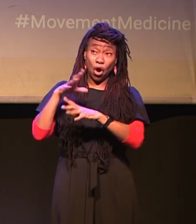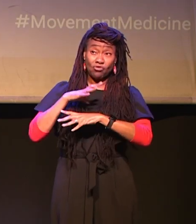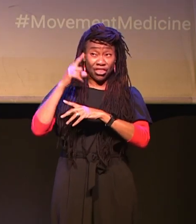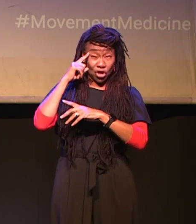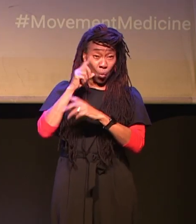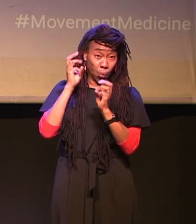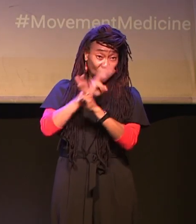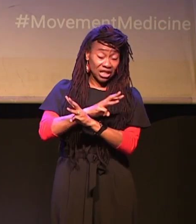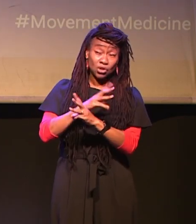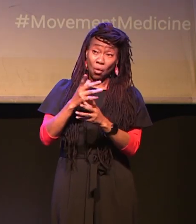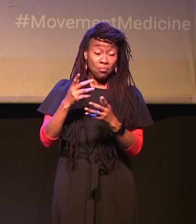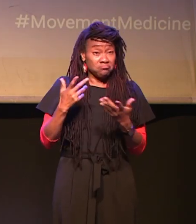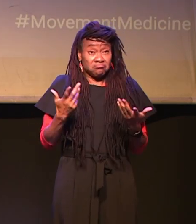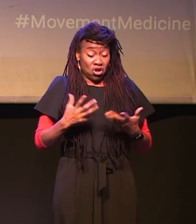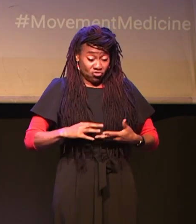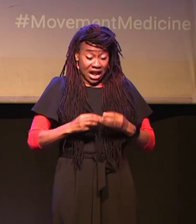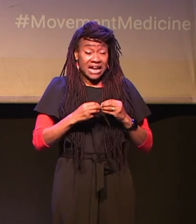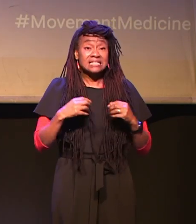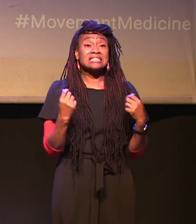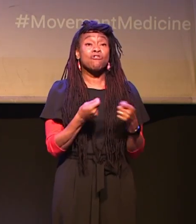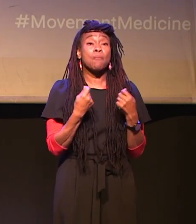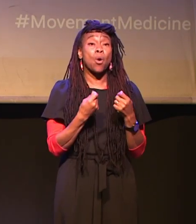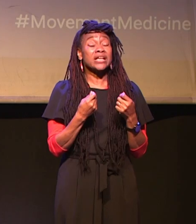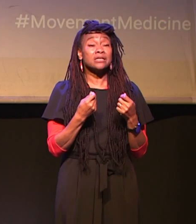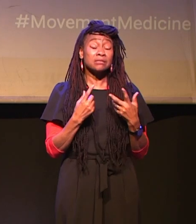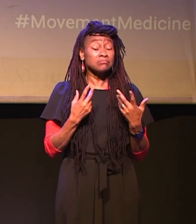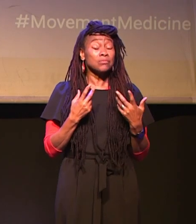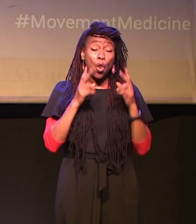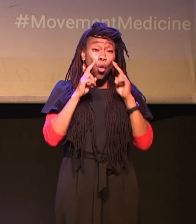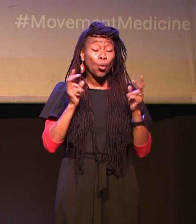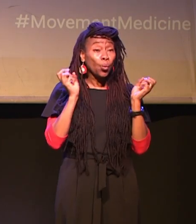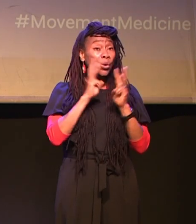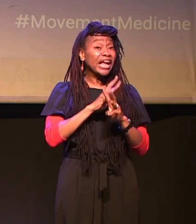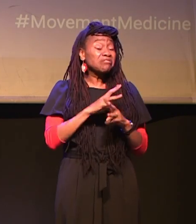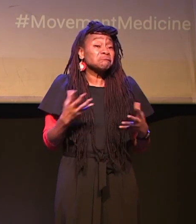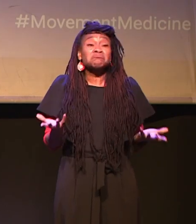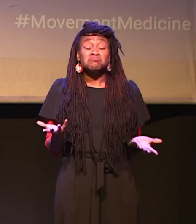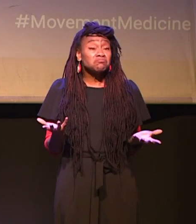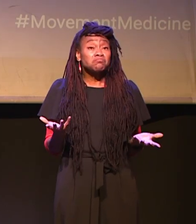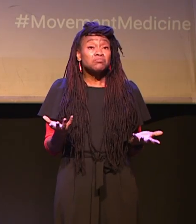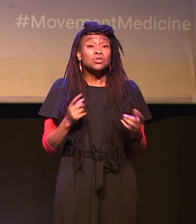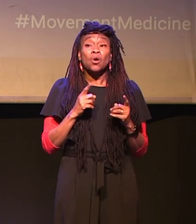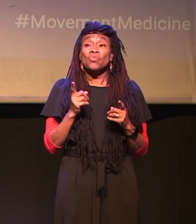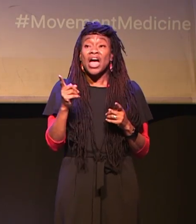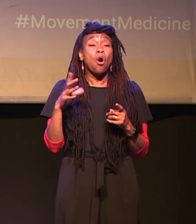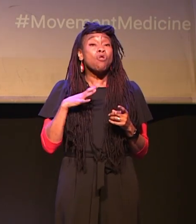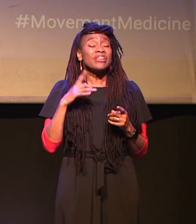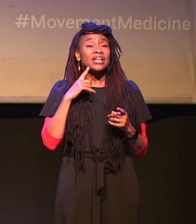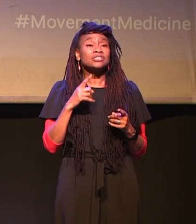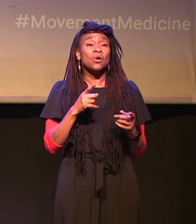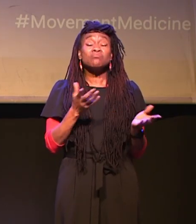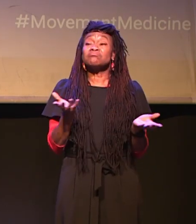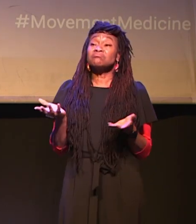You know what I'm saying? They already think you're weird. So that part of you that you've internalized, it's always like, what do they think of me